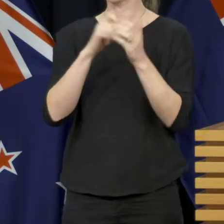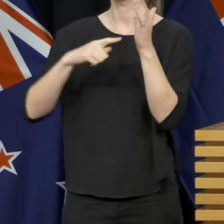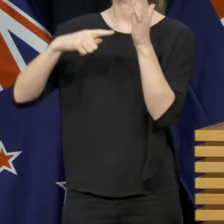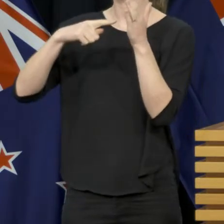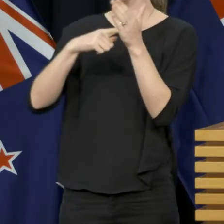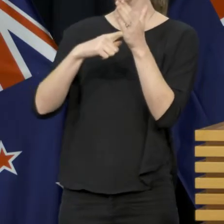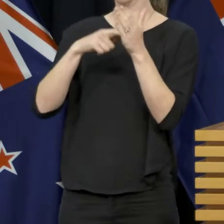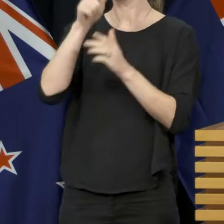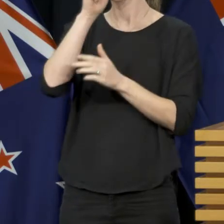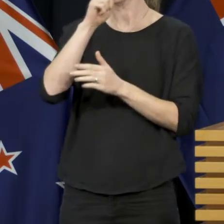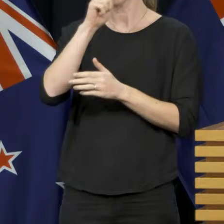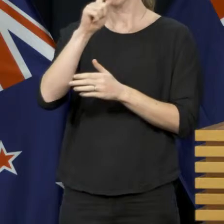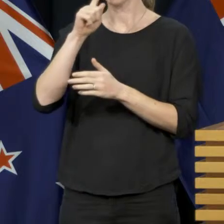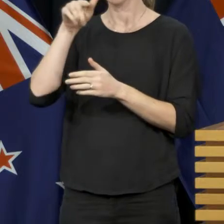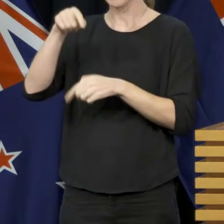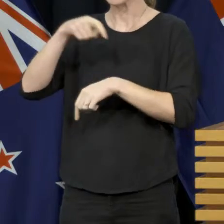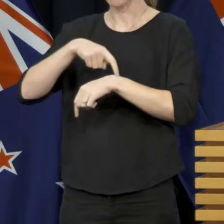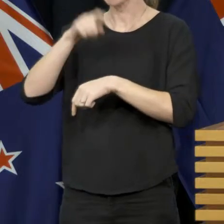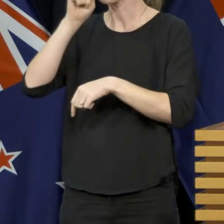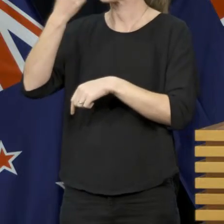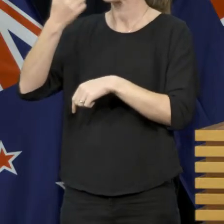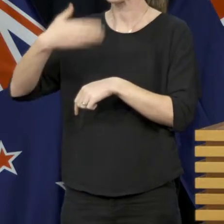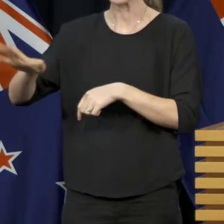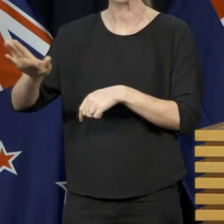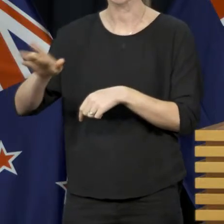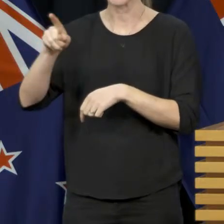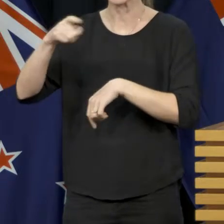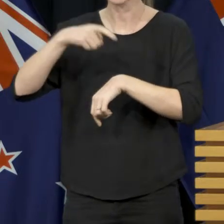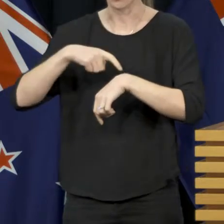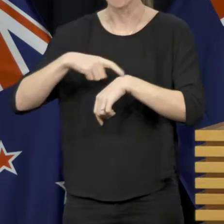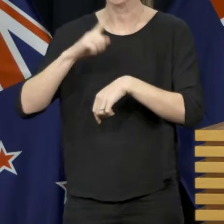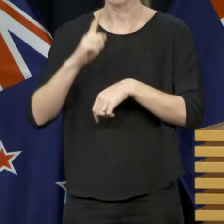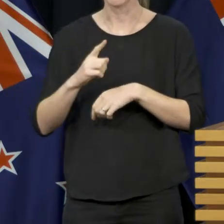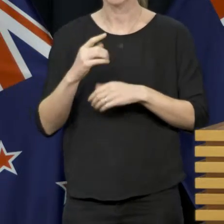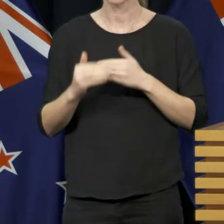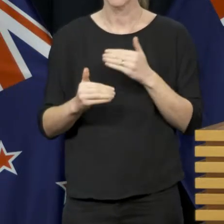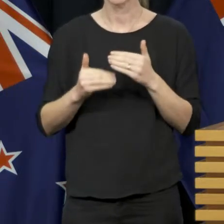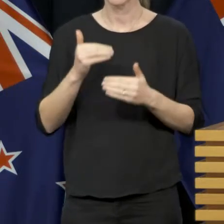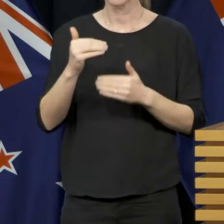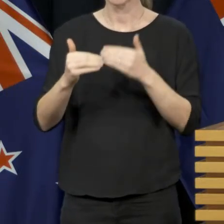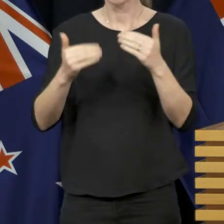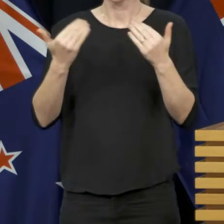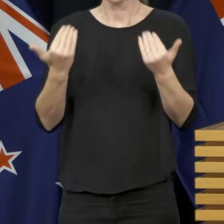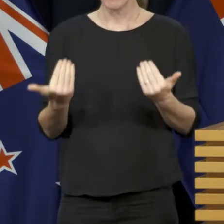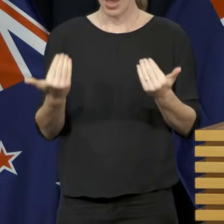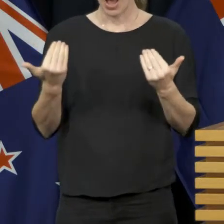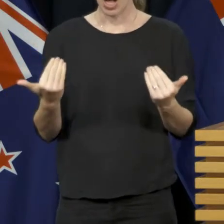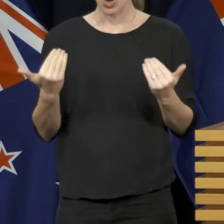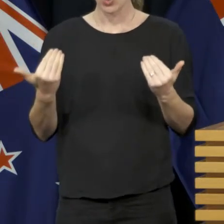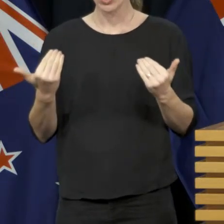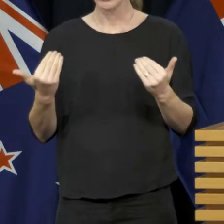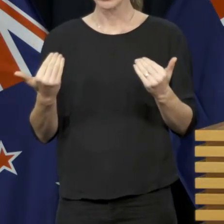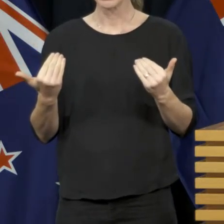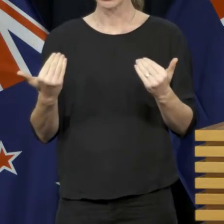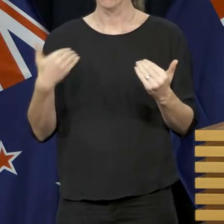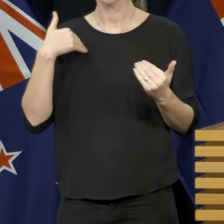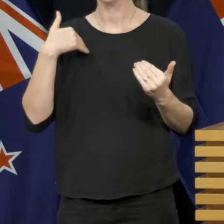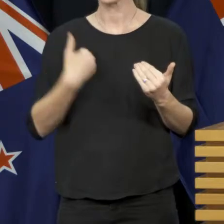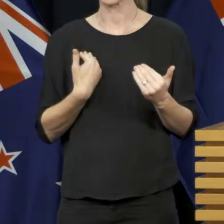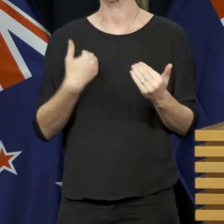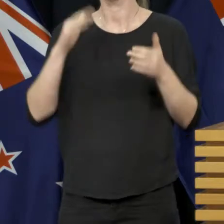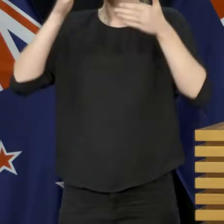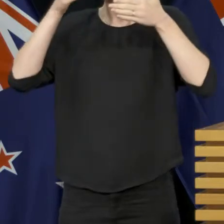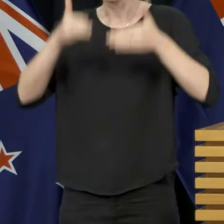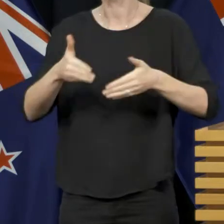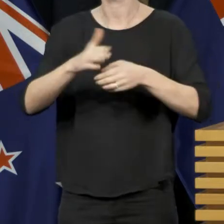players in our COVID response at that time. But given COVID is our number one focus, we now can't afford to have any distraction